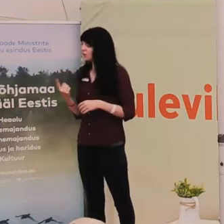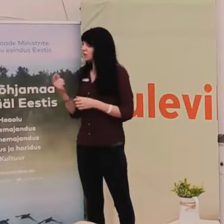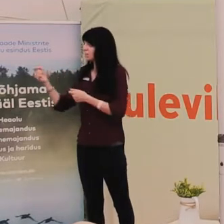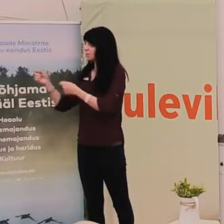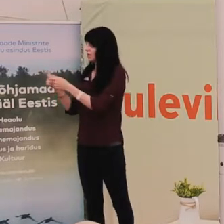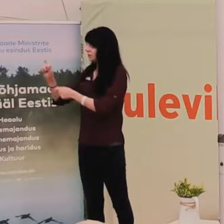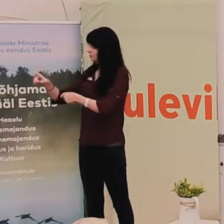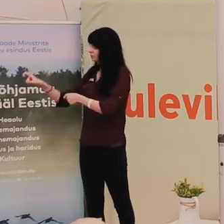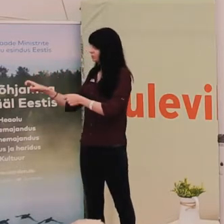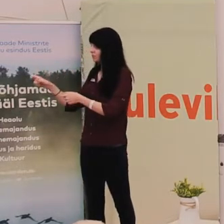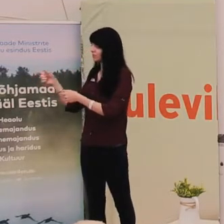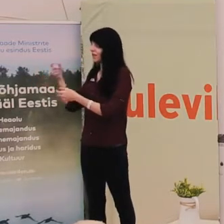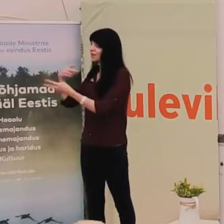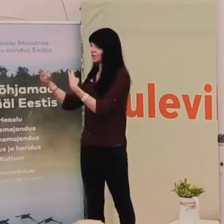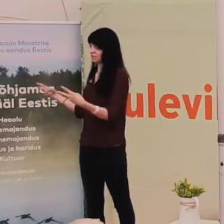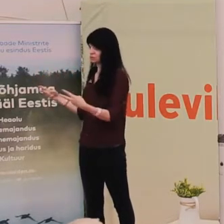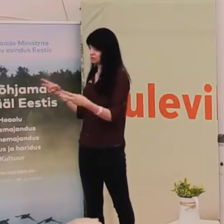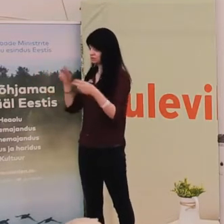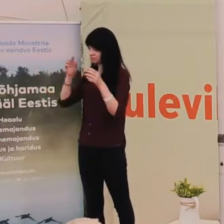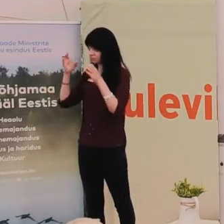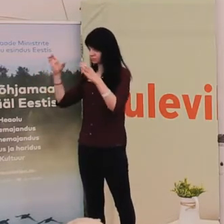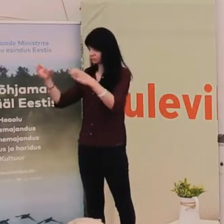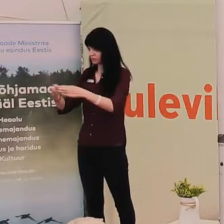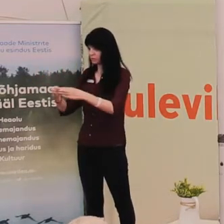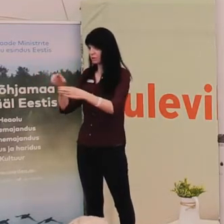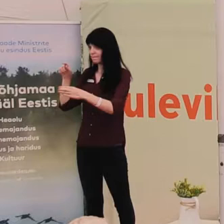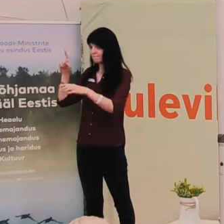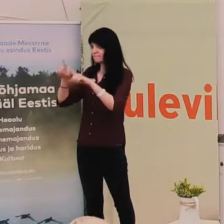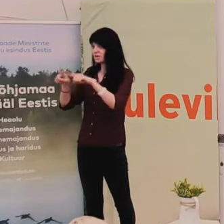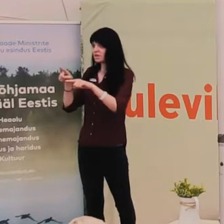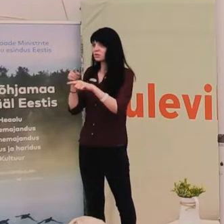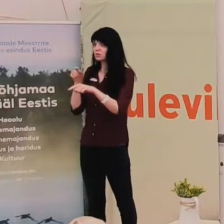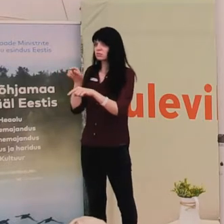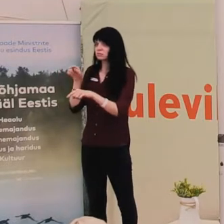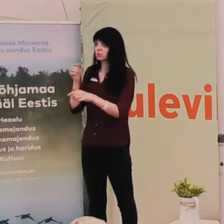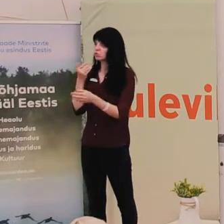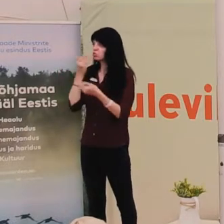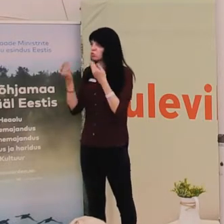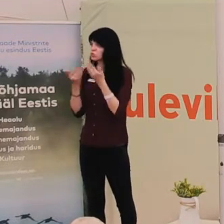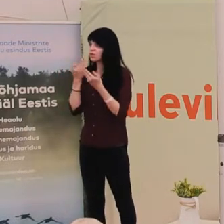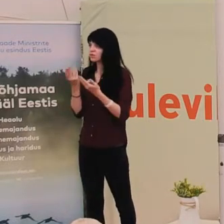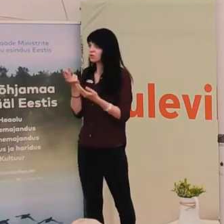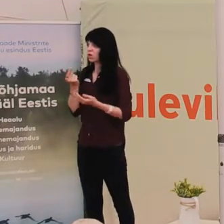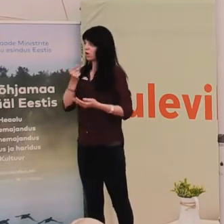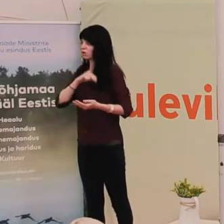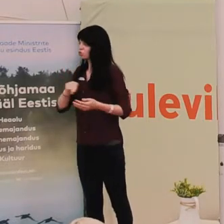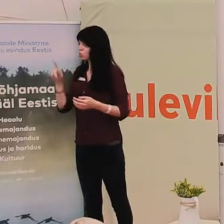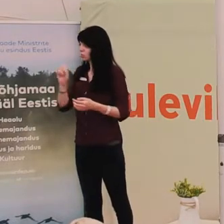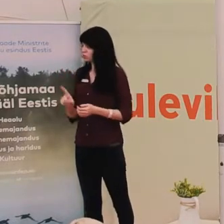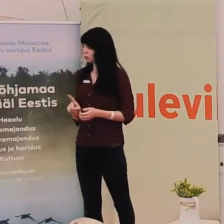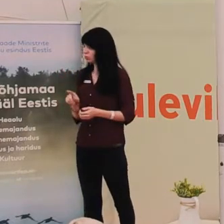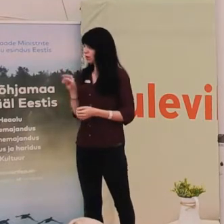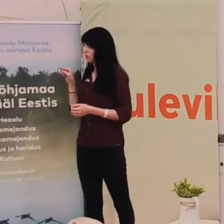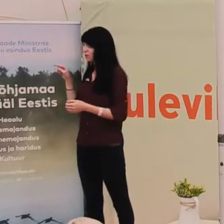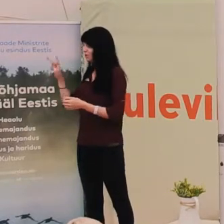large generalization. There are those who ask where's the profit for me when I do responsible business, and the others